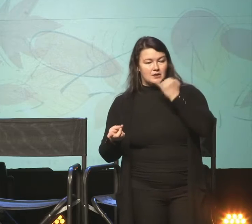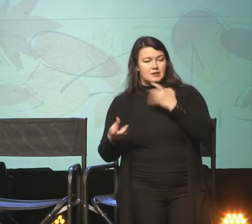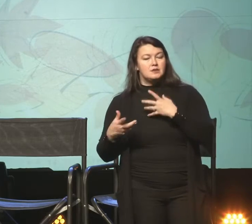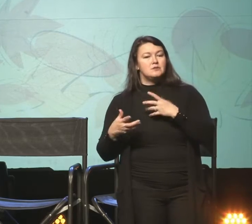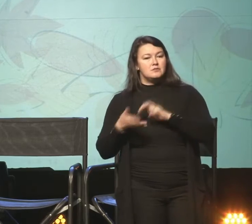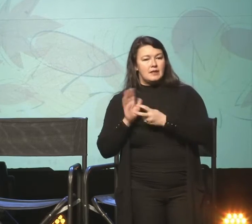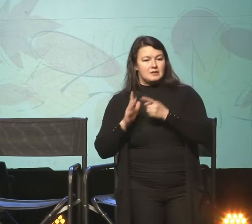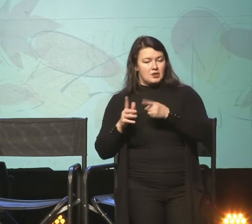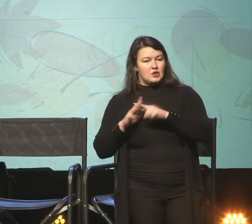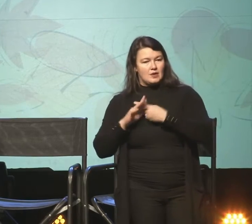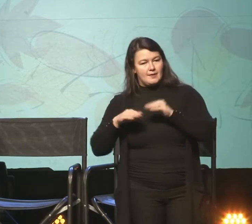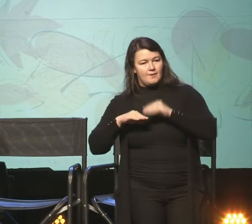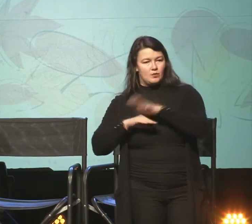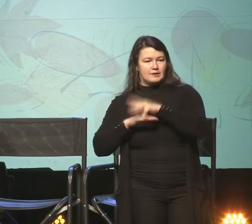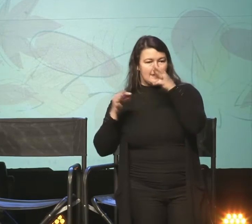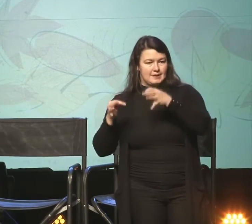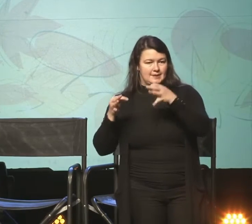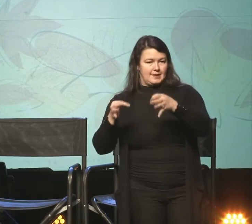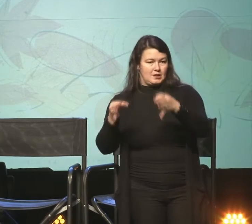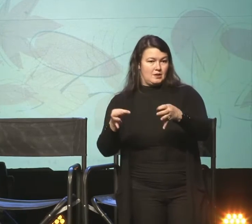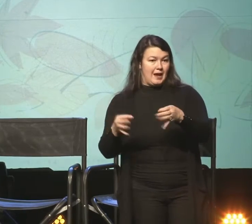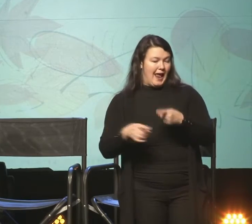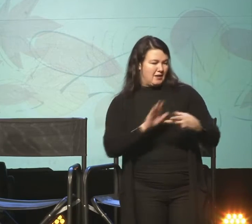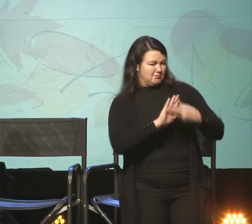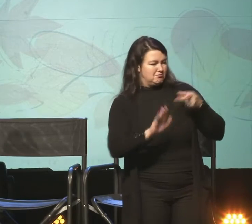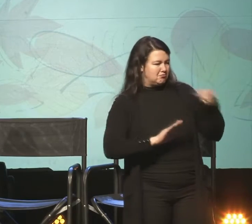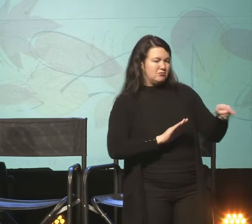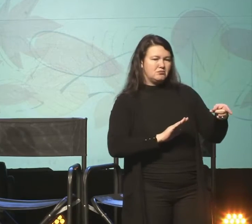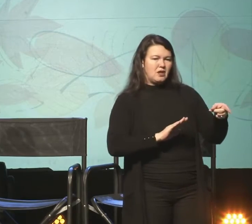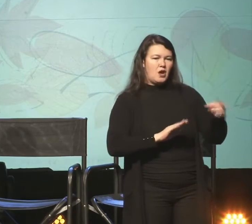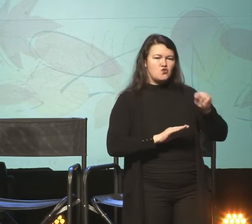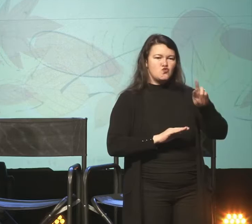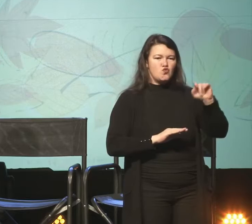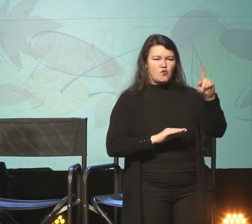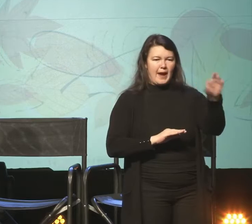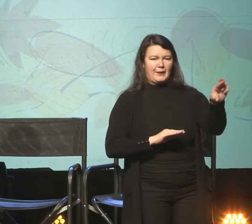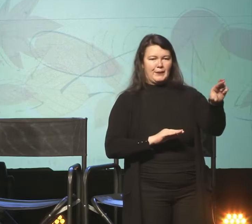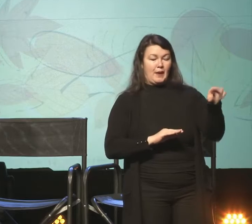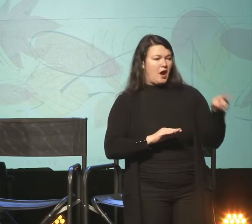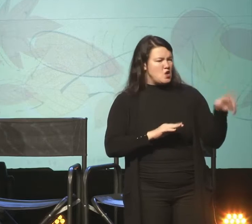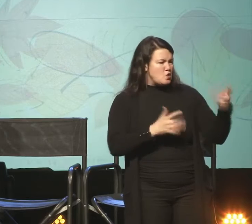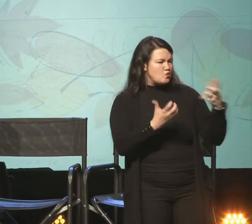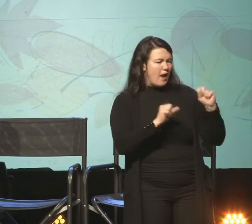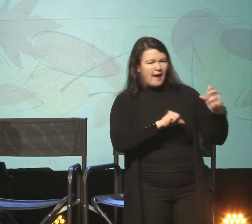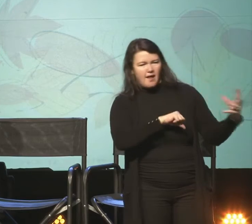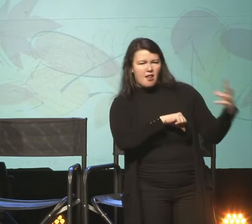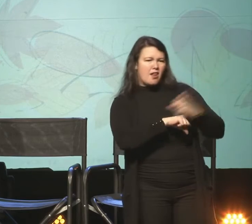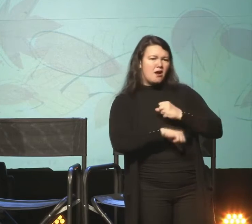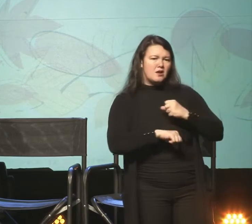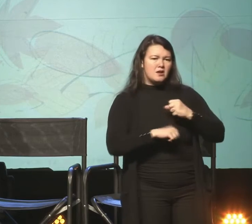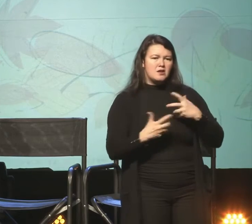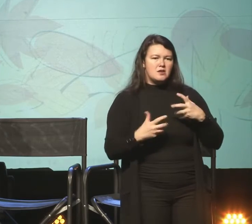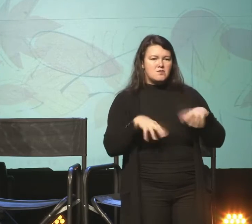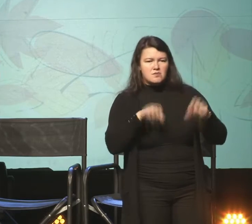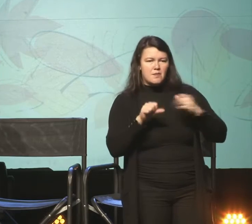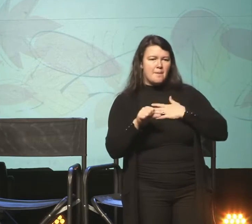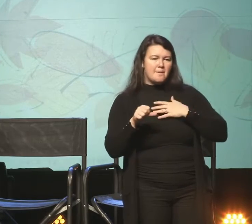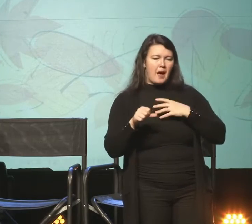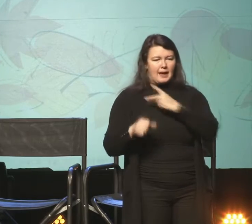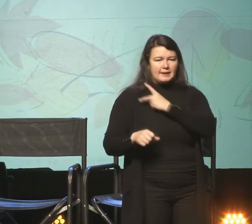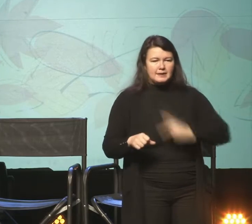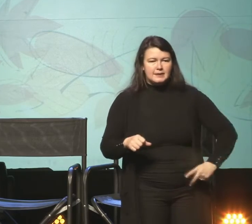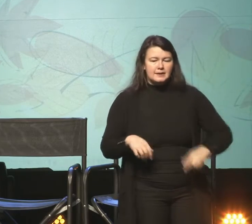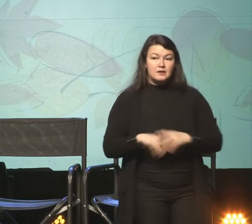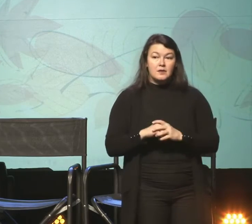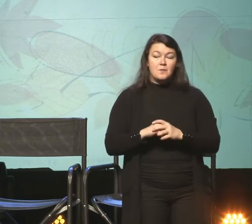basically deems David a traitor and believes that David is trying to take over. And so he basically spends most of